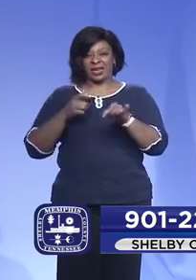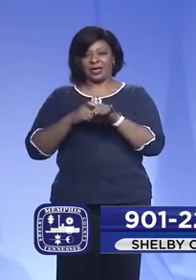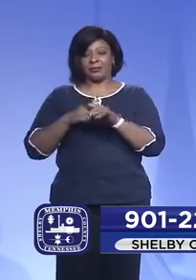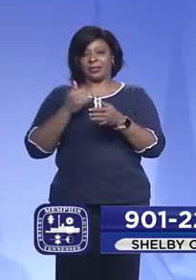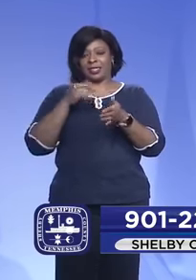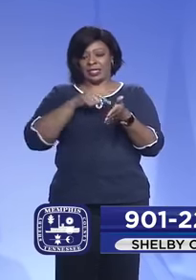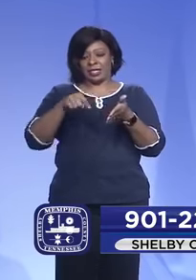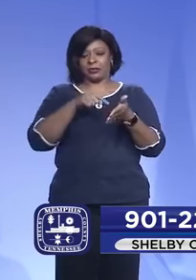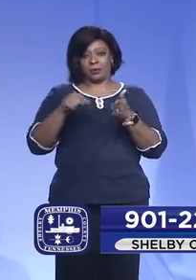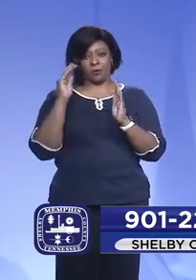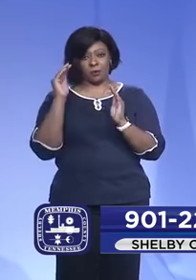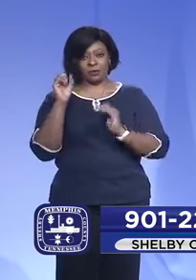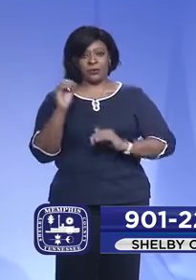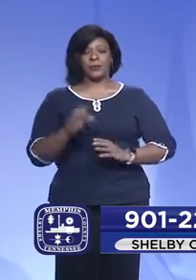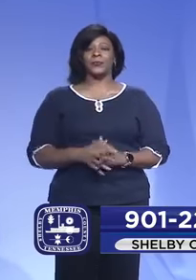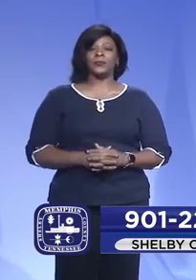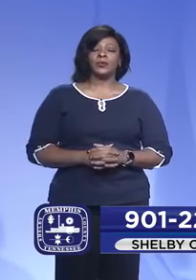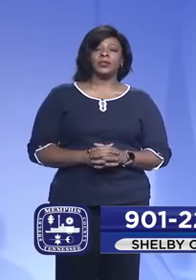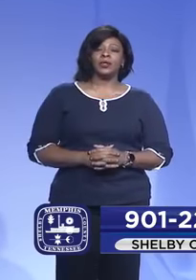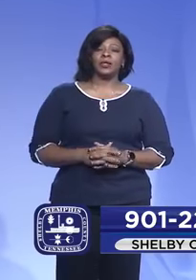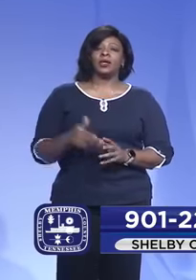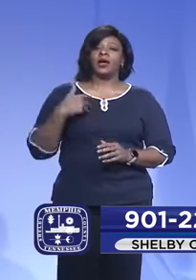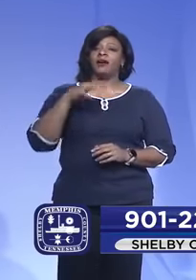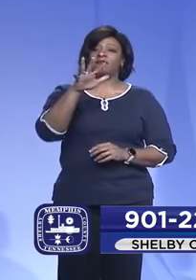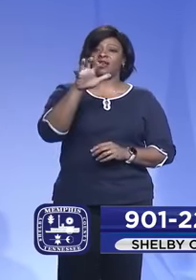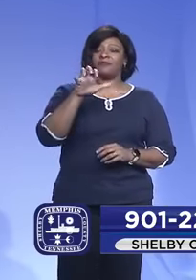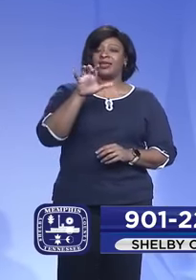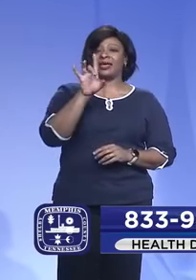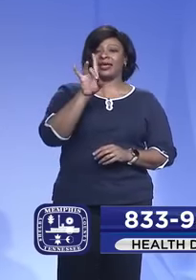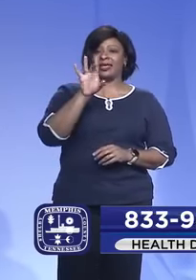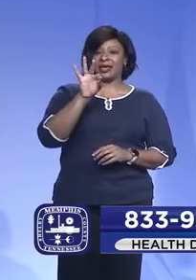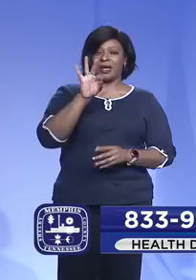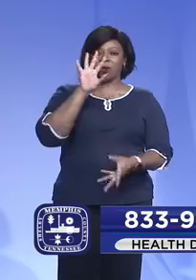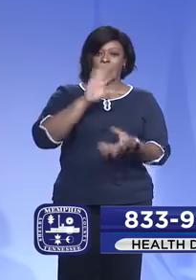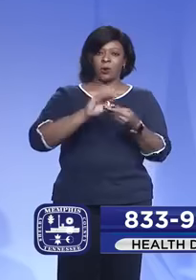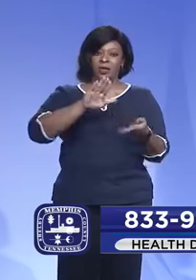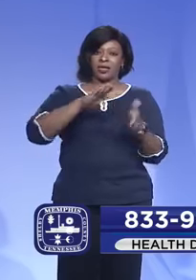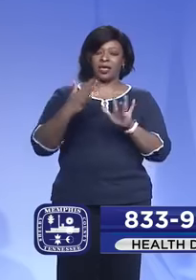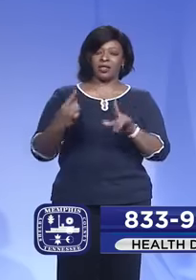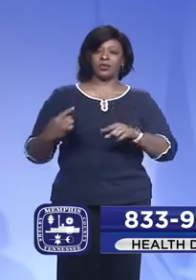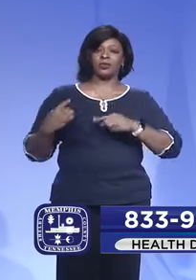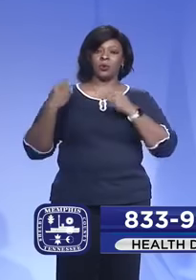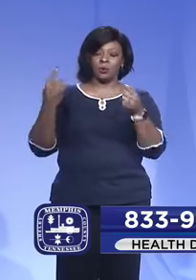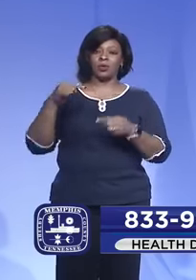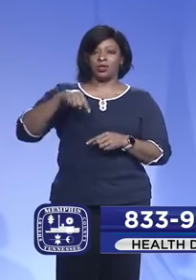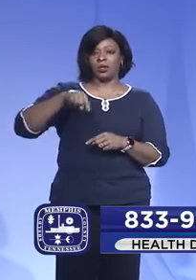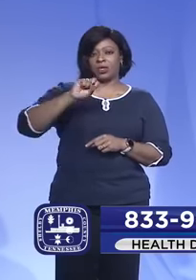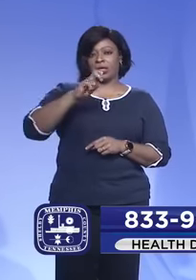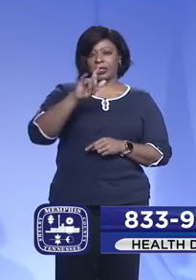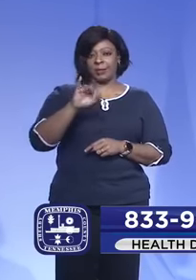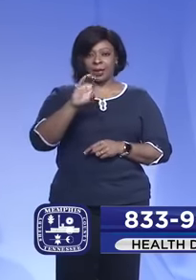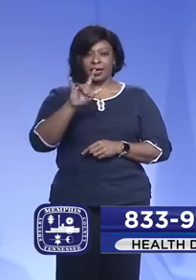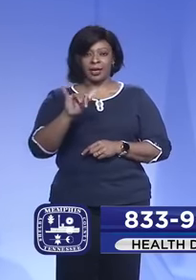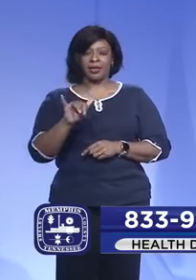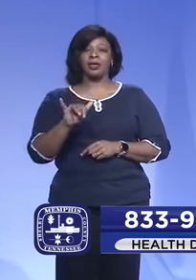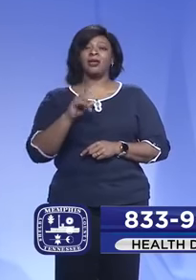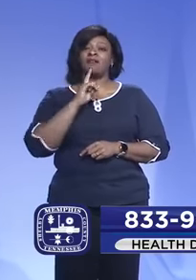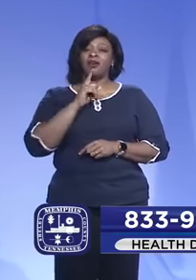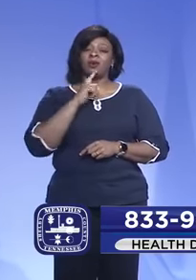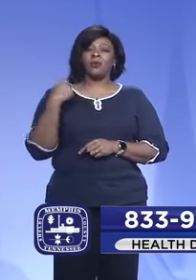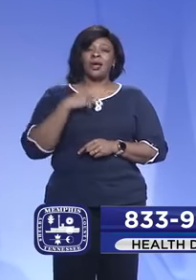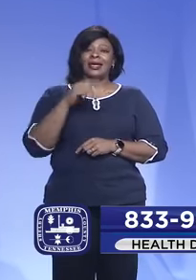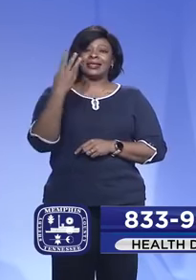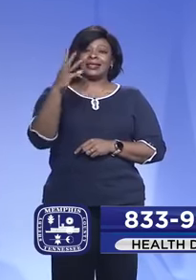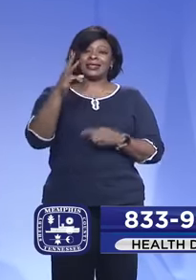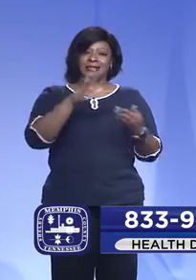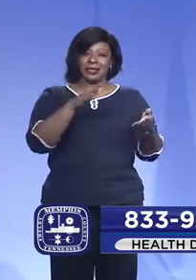of the week. We've also had 589 deaths in Shelby County so far, and in fact, we've had